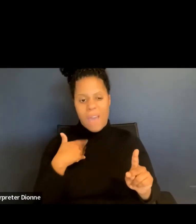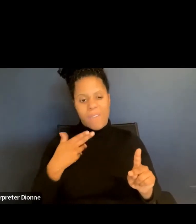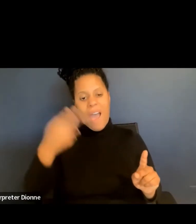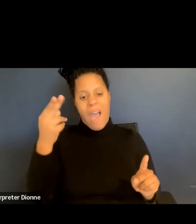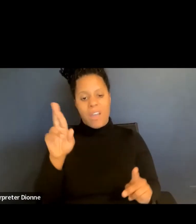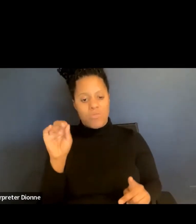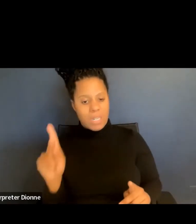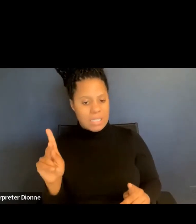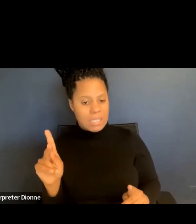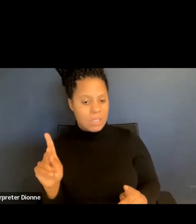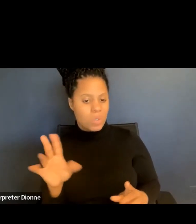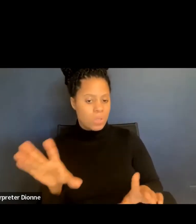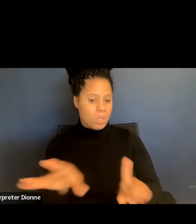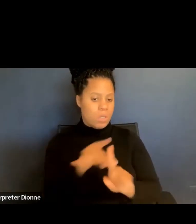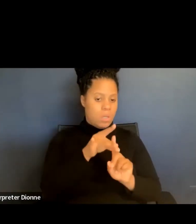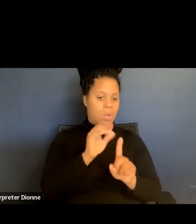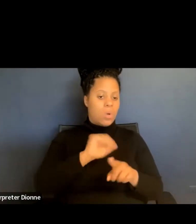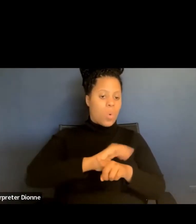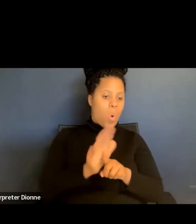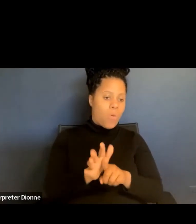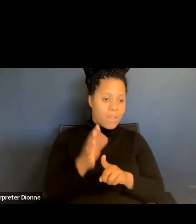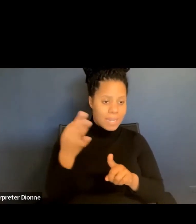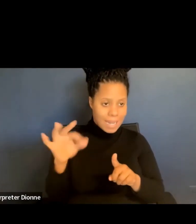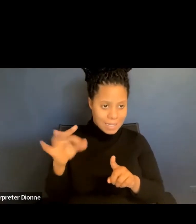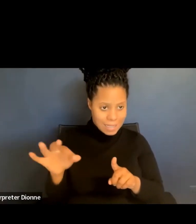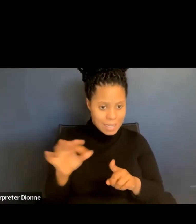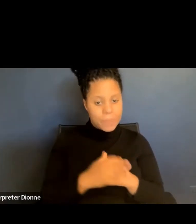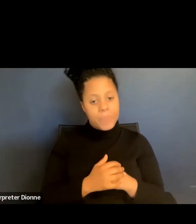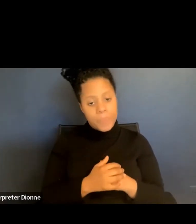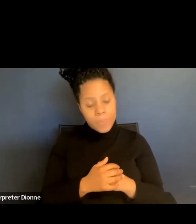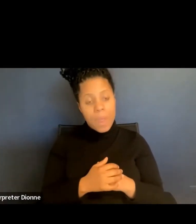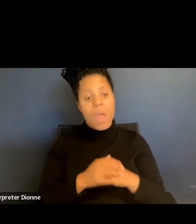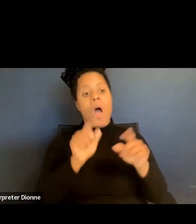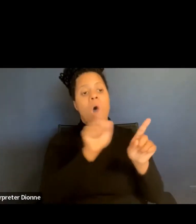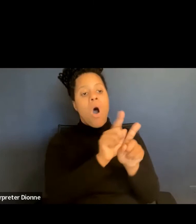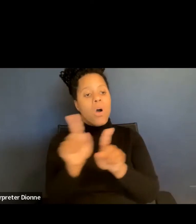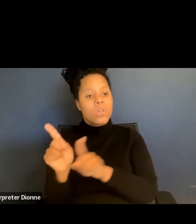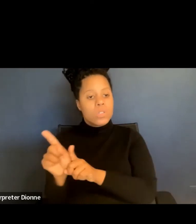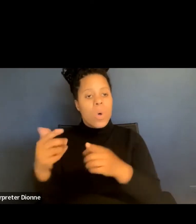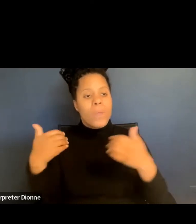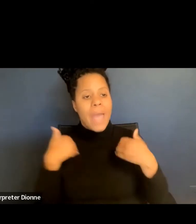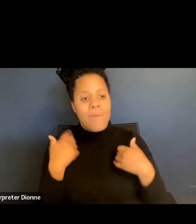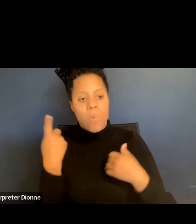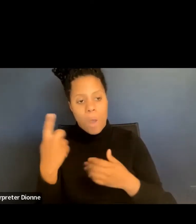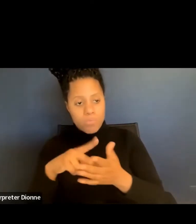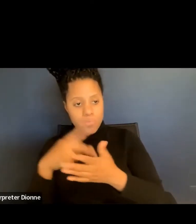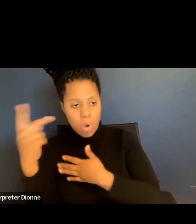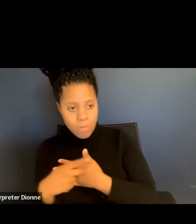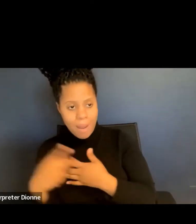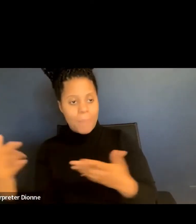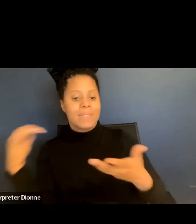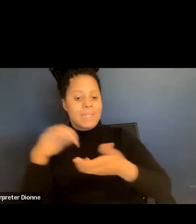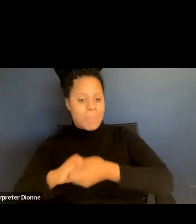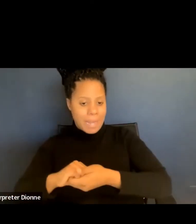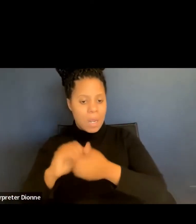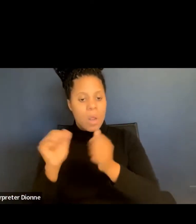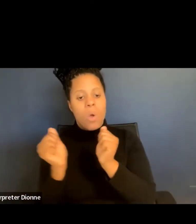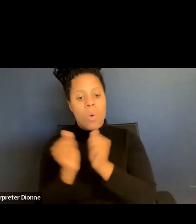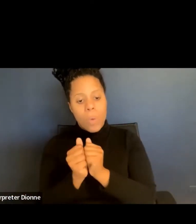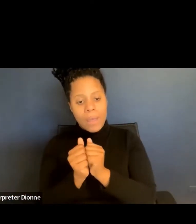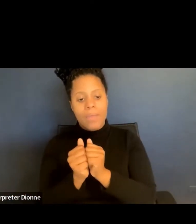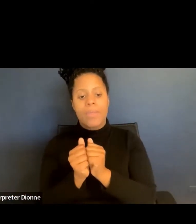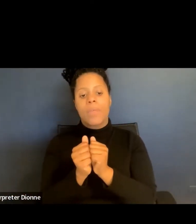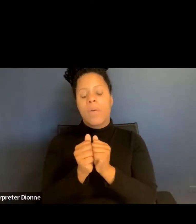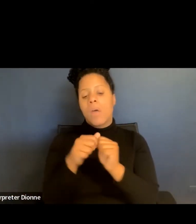recently spoke at a webinar with health centers participating in our testing and mask programs to make sure that on the health centers